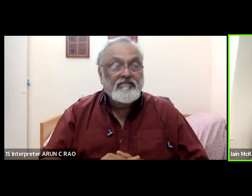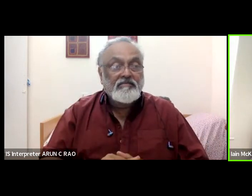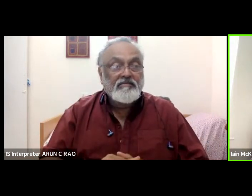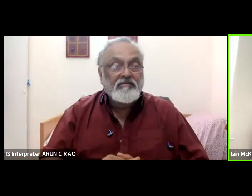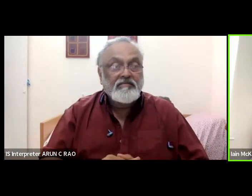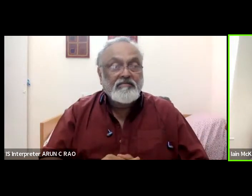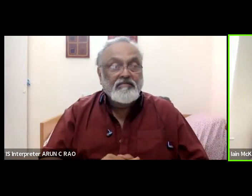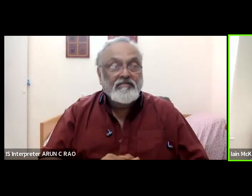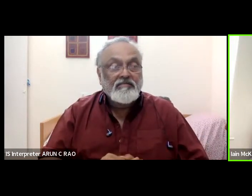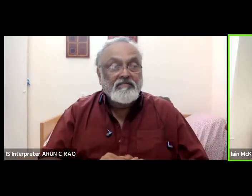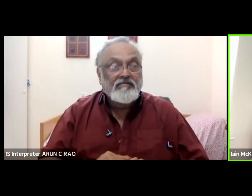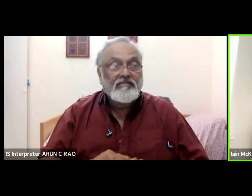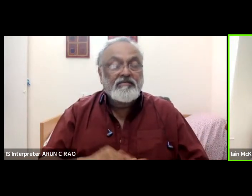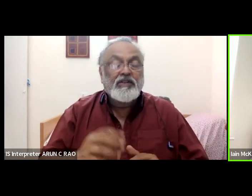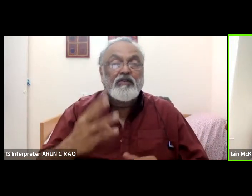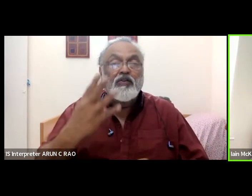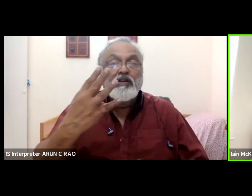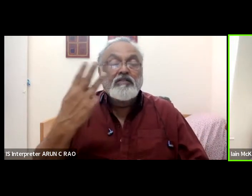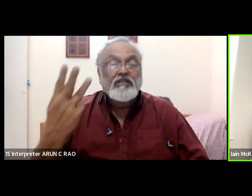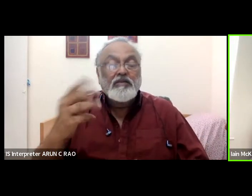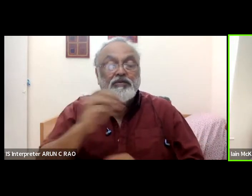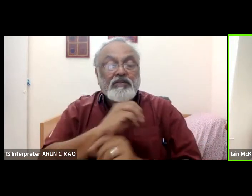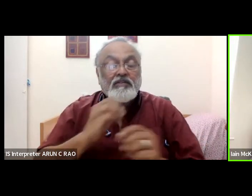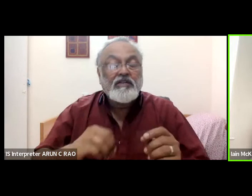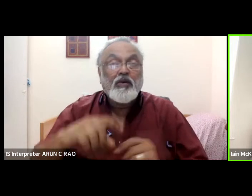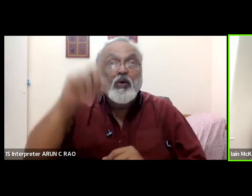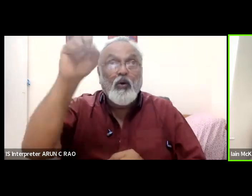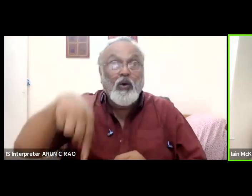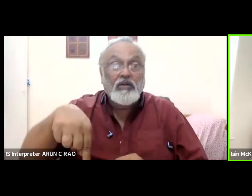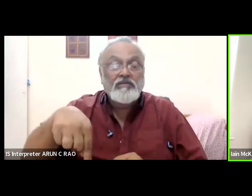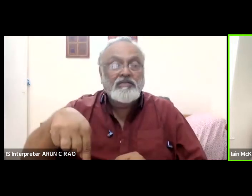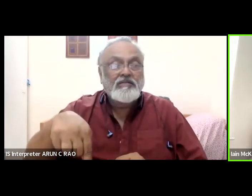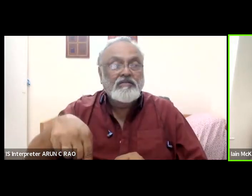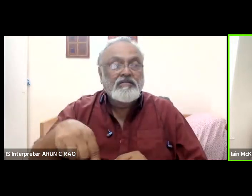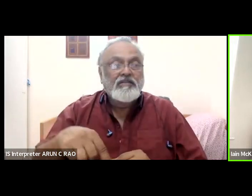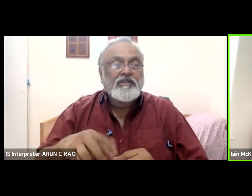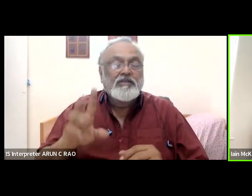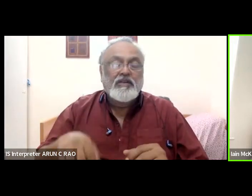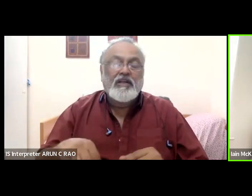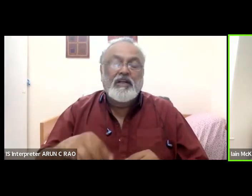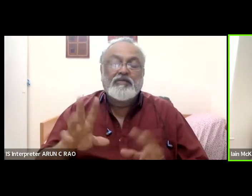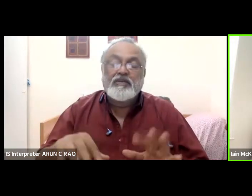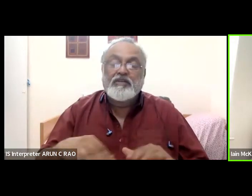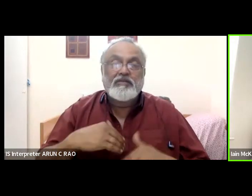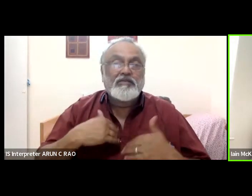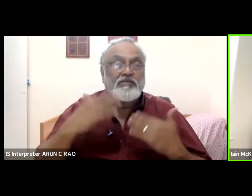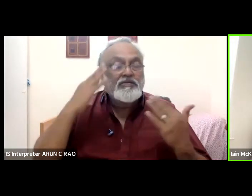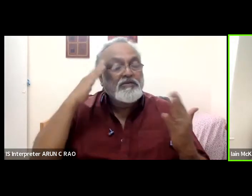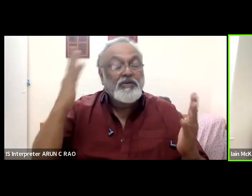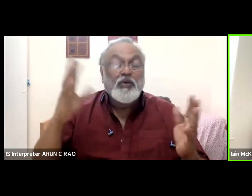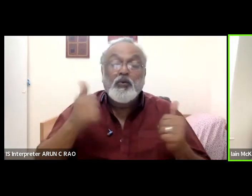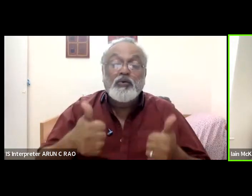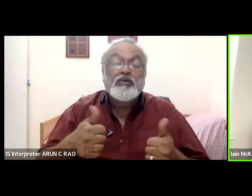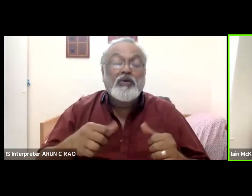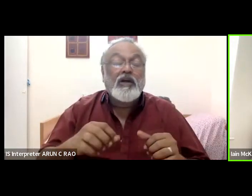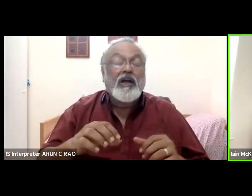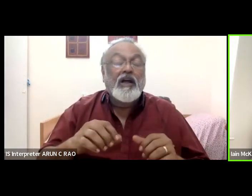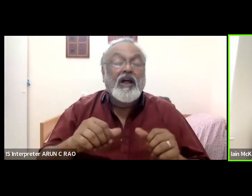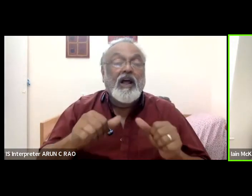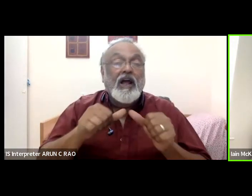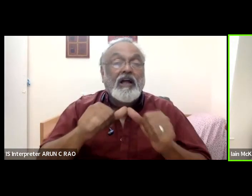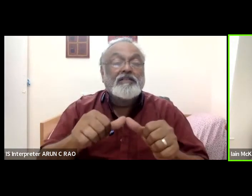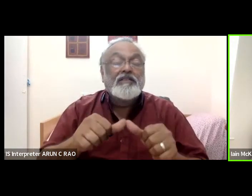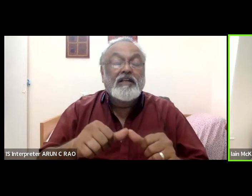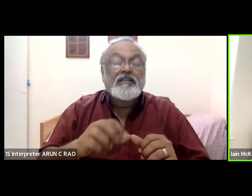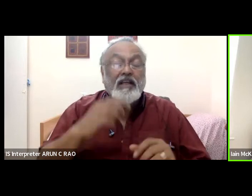43% said all of the above, and 4% said none of the above. Now, I have to confess, I don't actually have the answers in front of me, but I think it's all